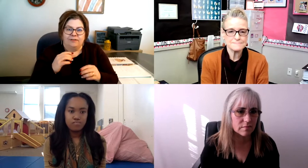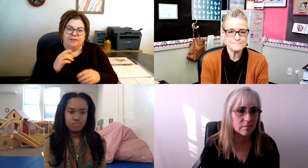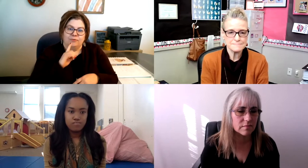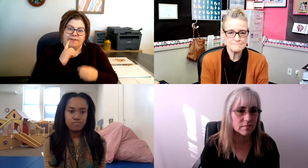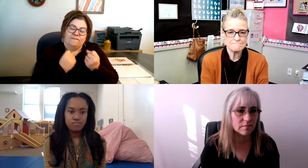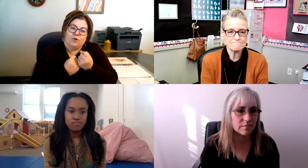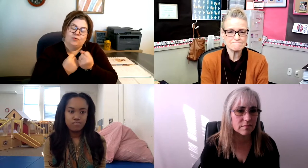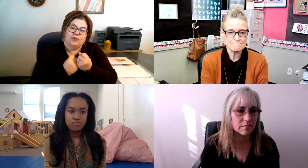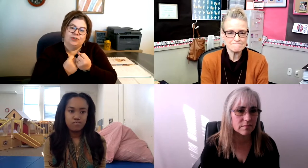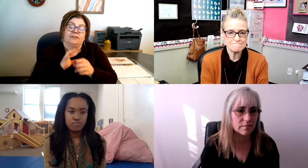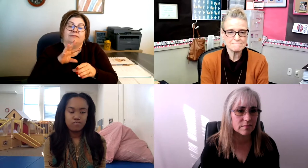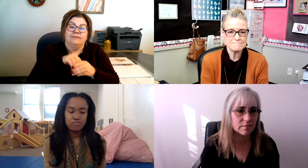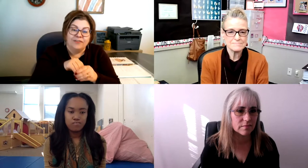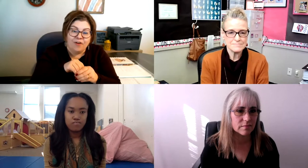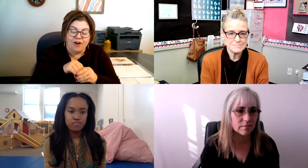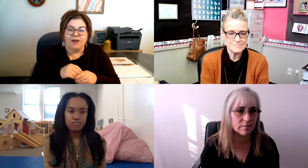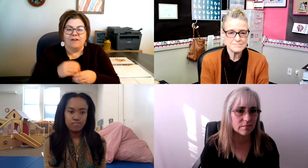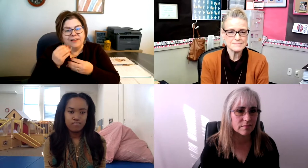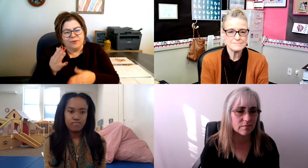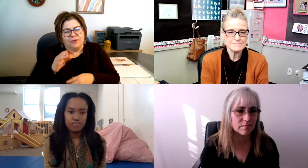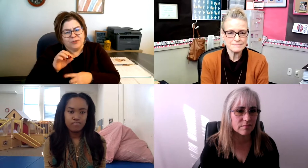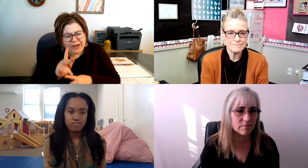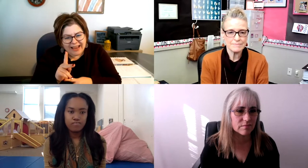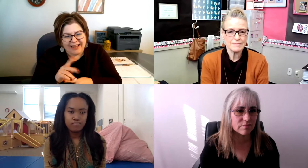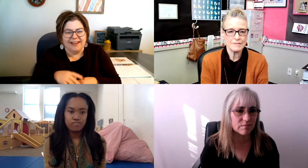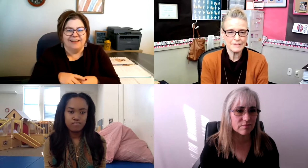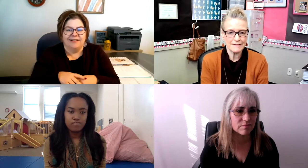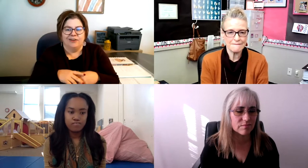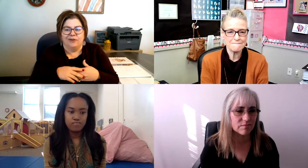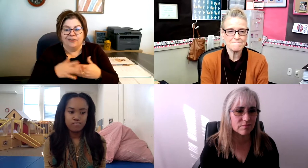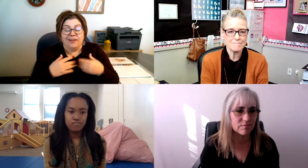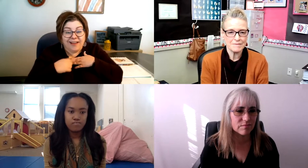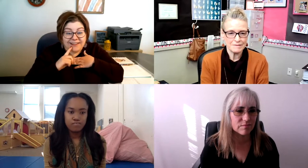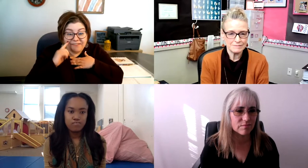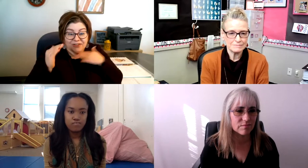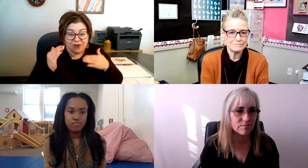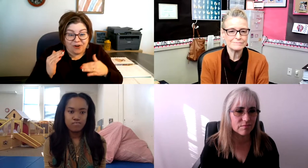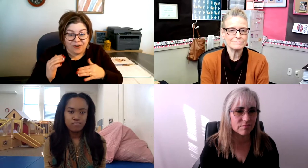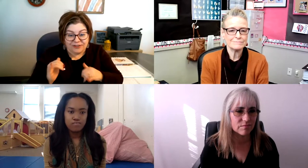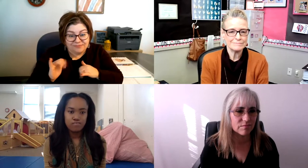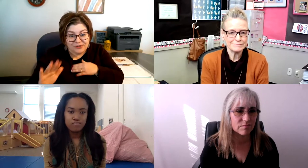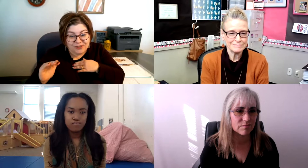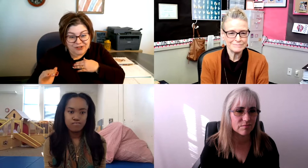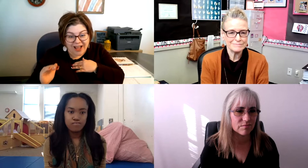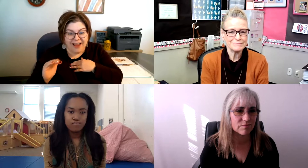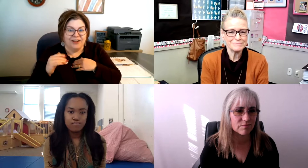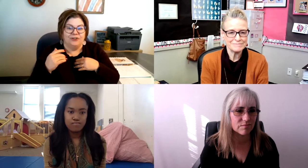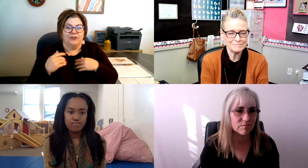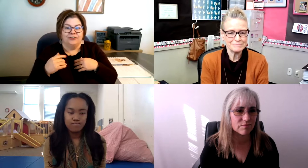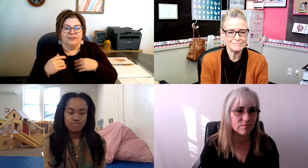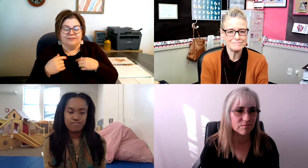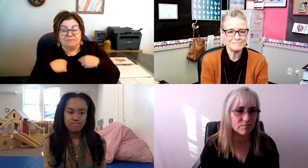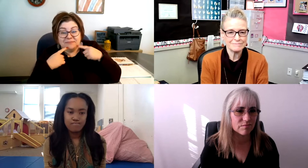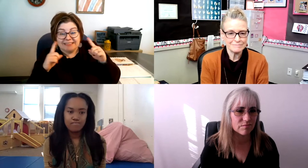either. So it's just really important for us to really get involved and say, it's okay. I'm a deaf adult. I'm